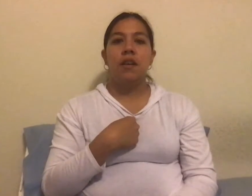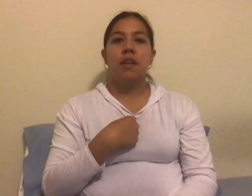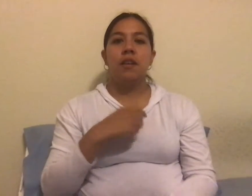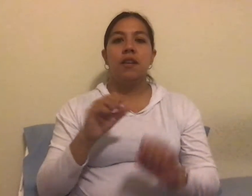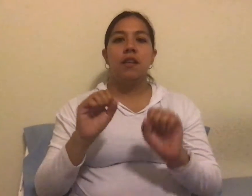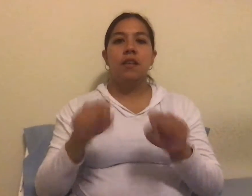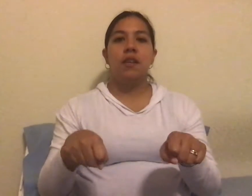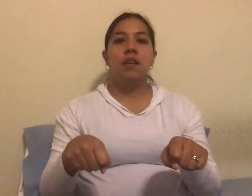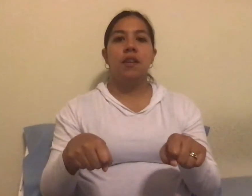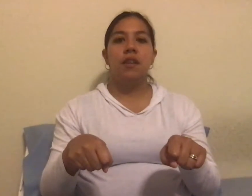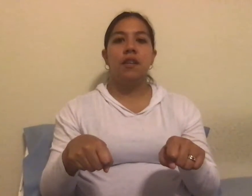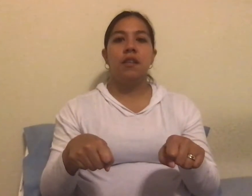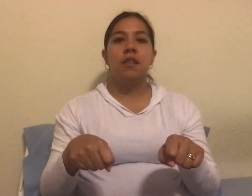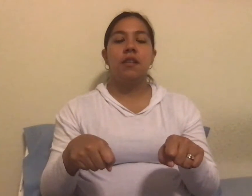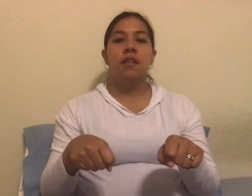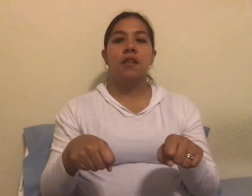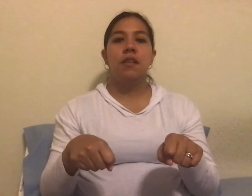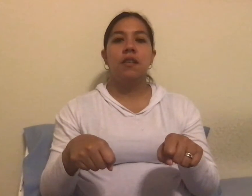I can